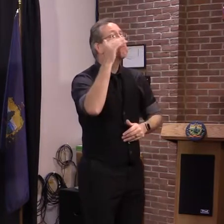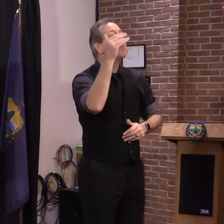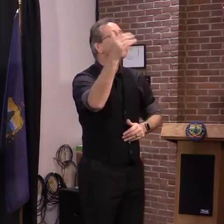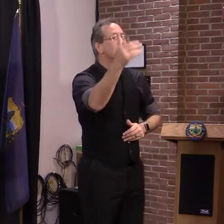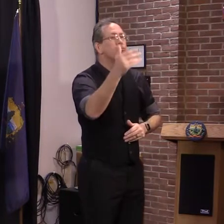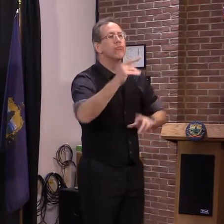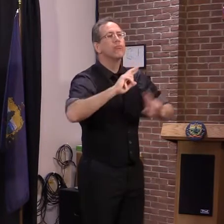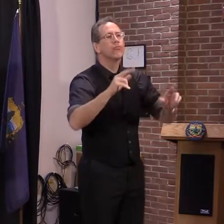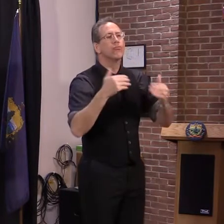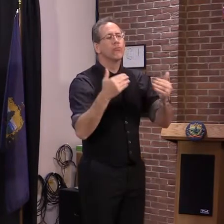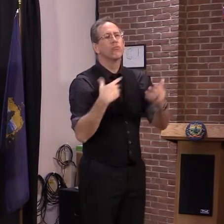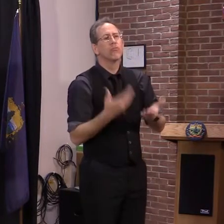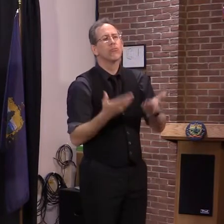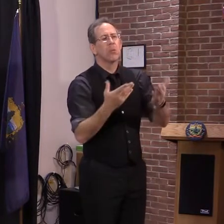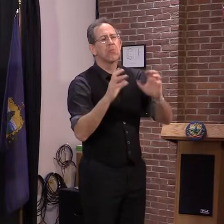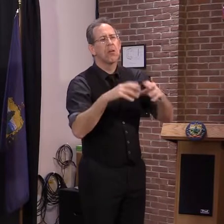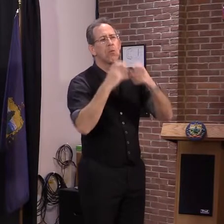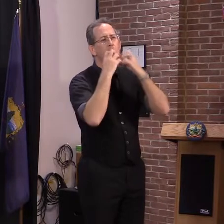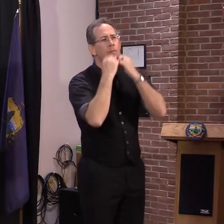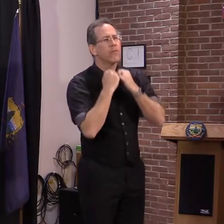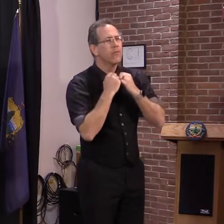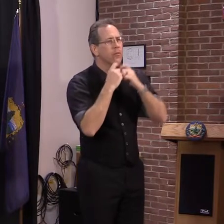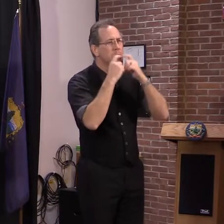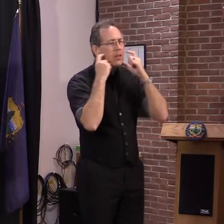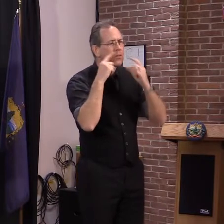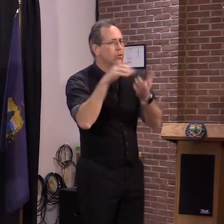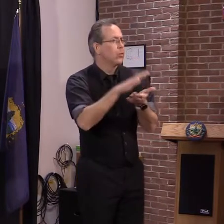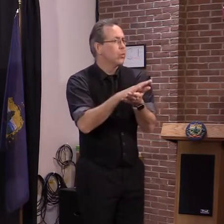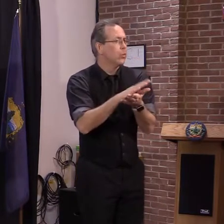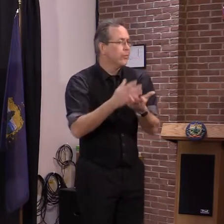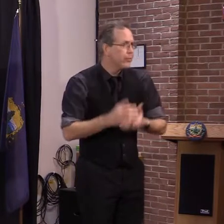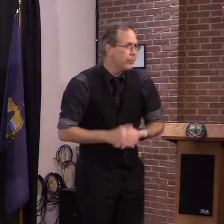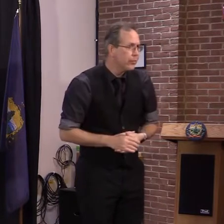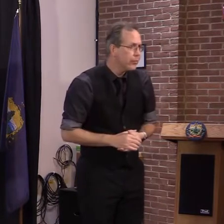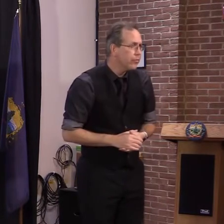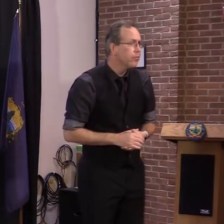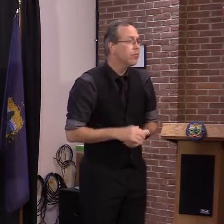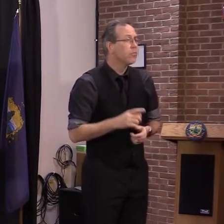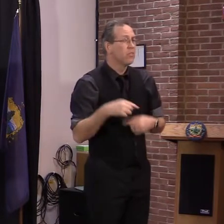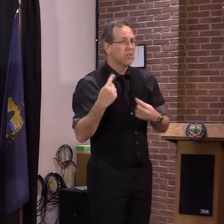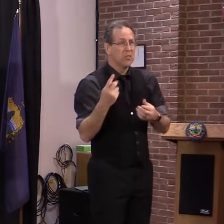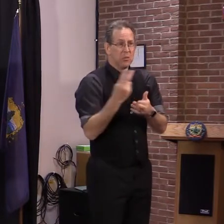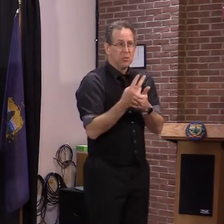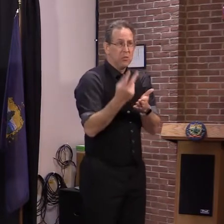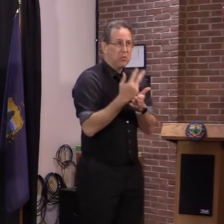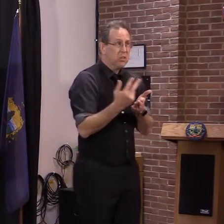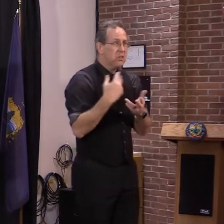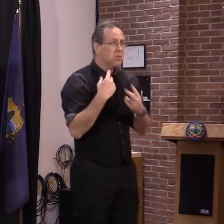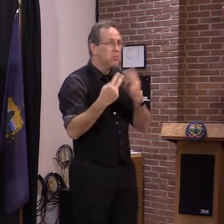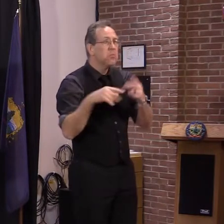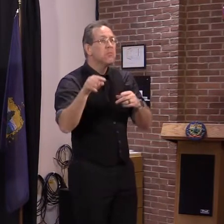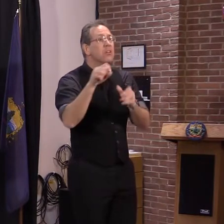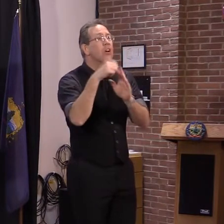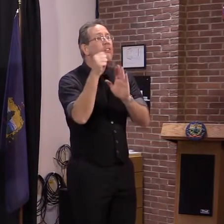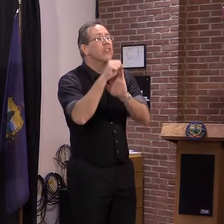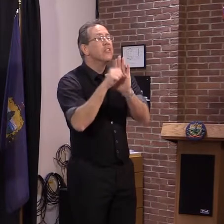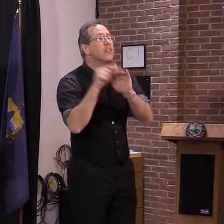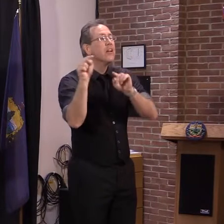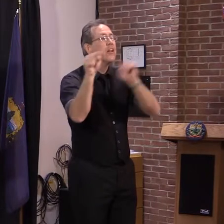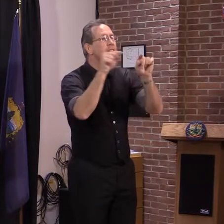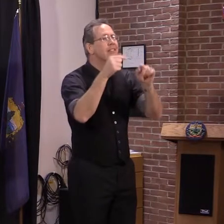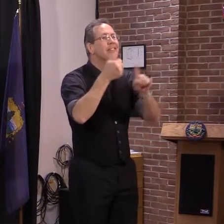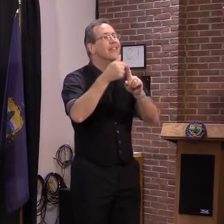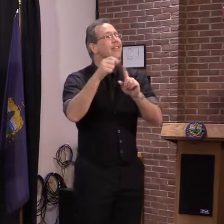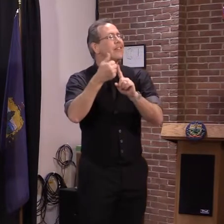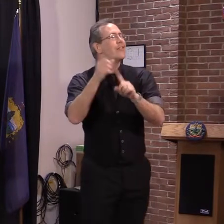altogether. Over the last few weeks, several other states, most led by Democrats, have moved in this direction. But